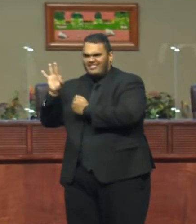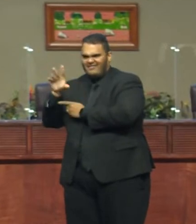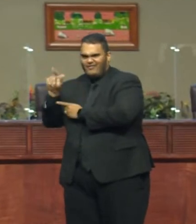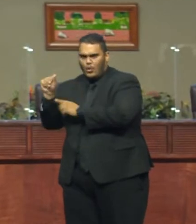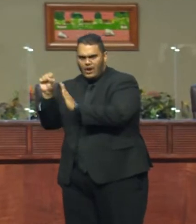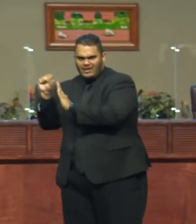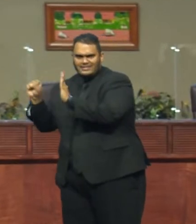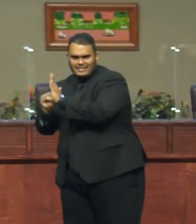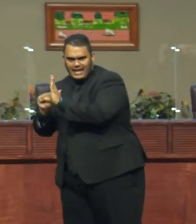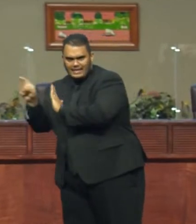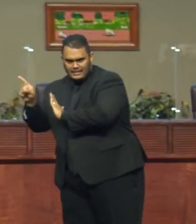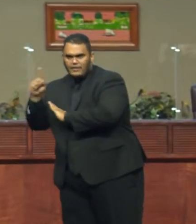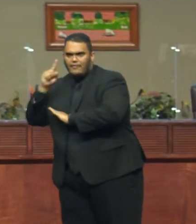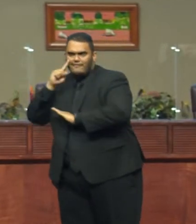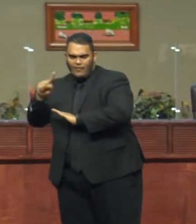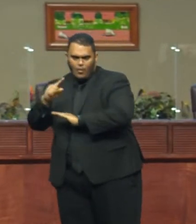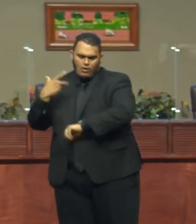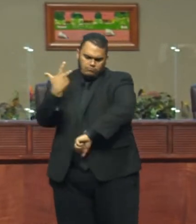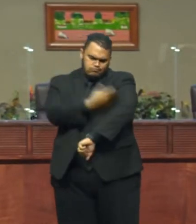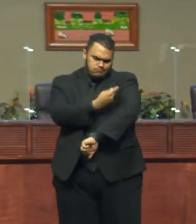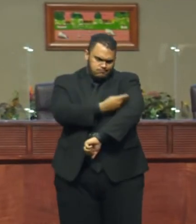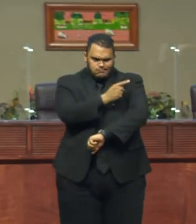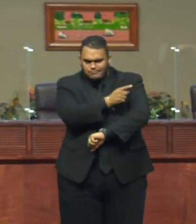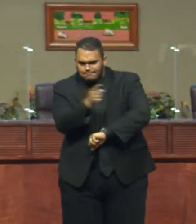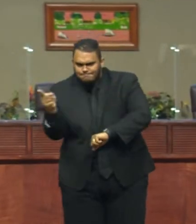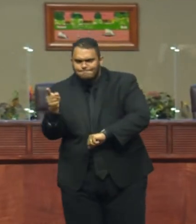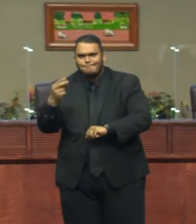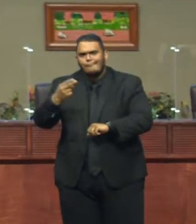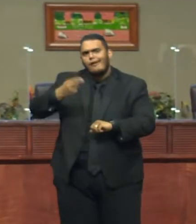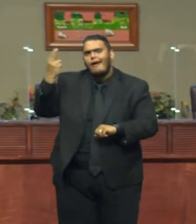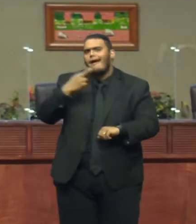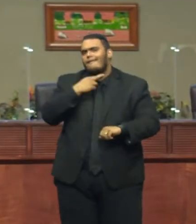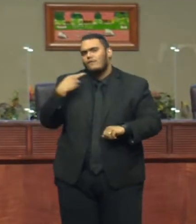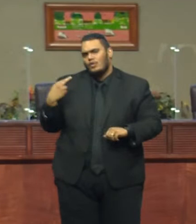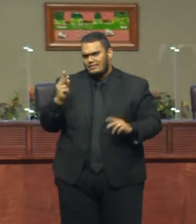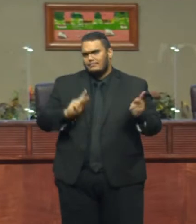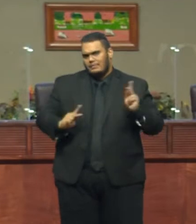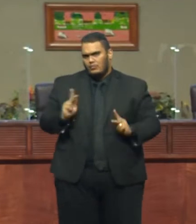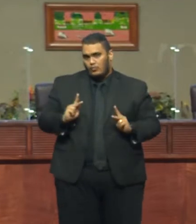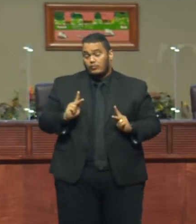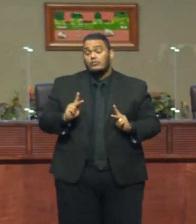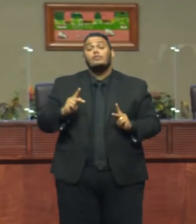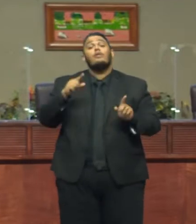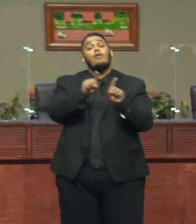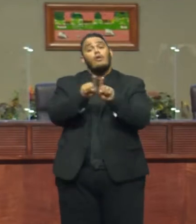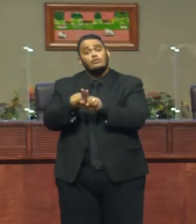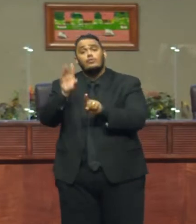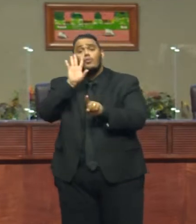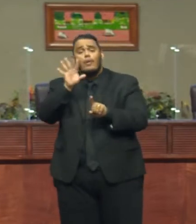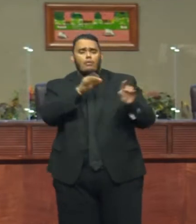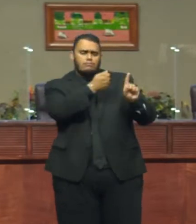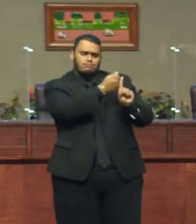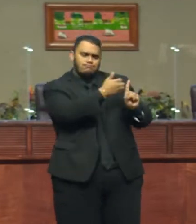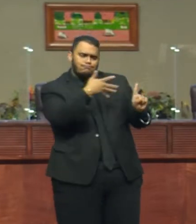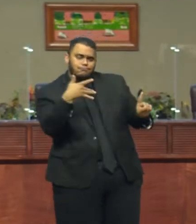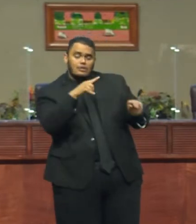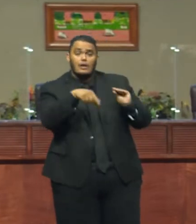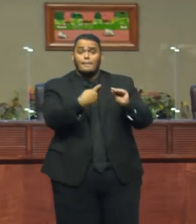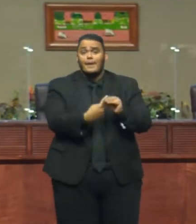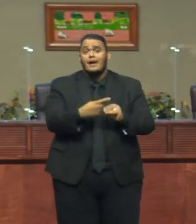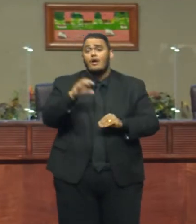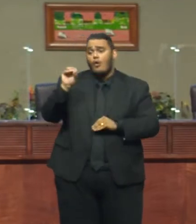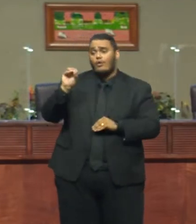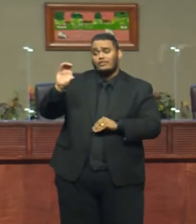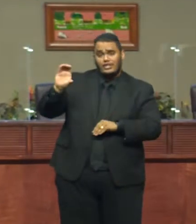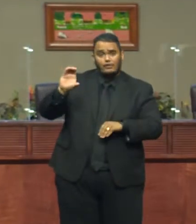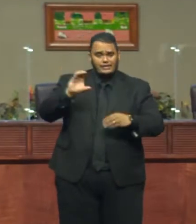citizens. The mayor has information regarding COVID-19 cases at the Orange County Jail and other details as well. Orlando